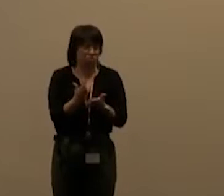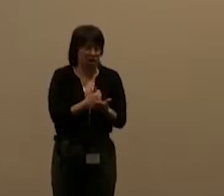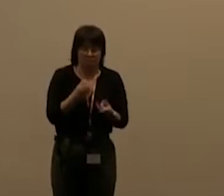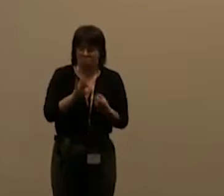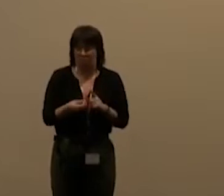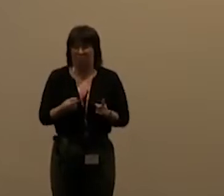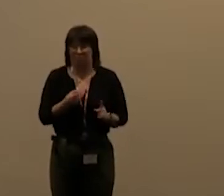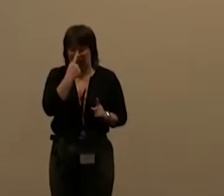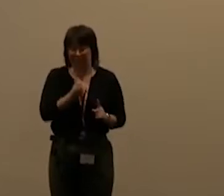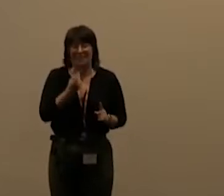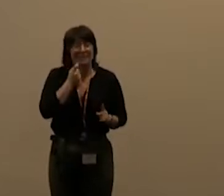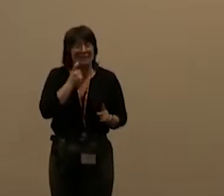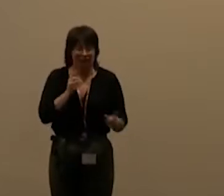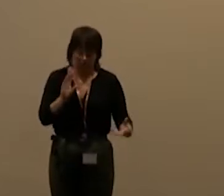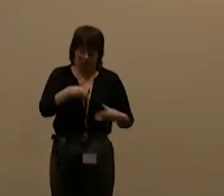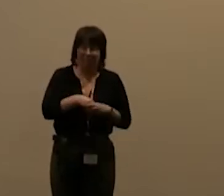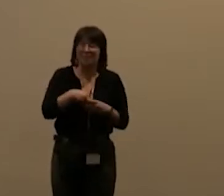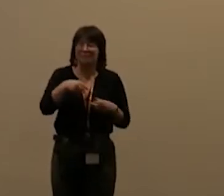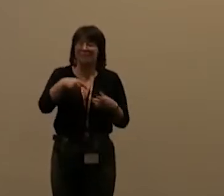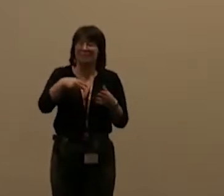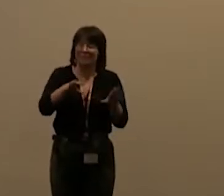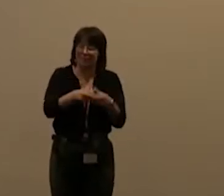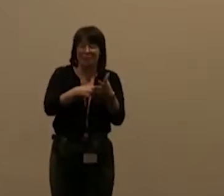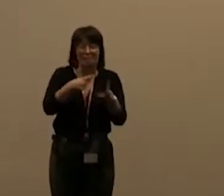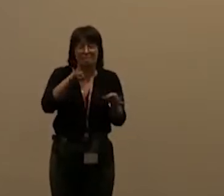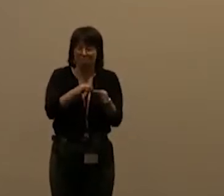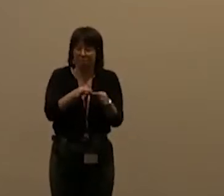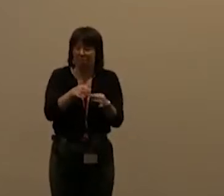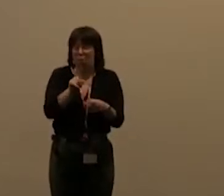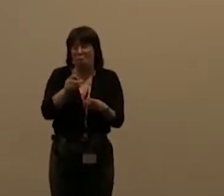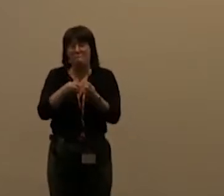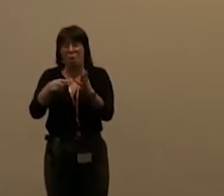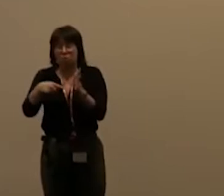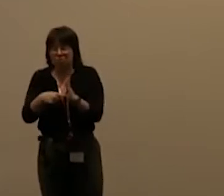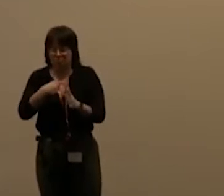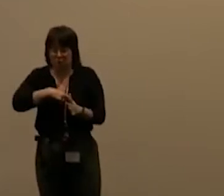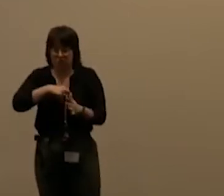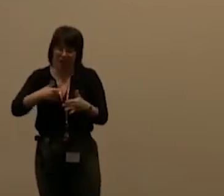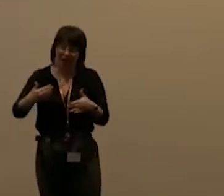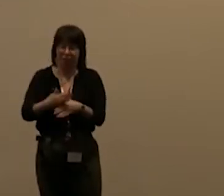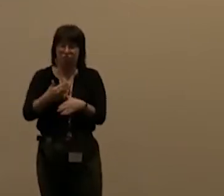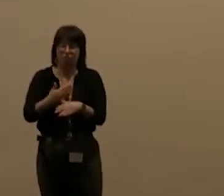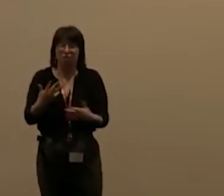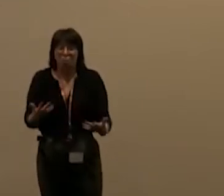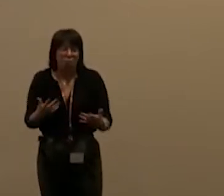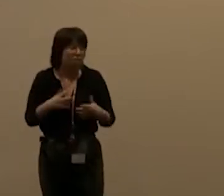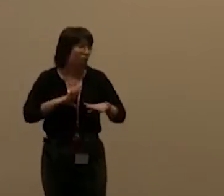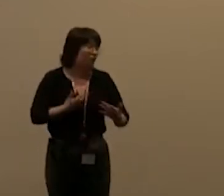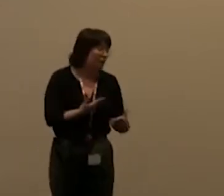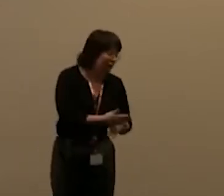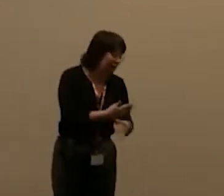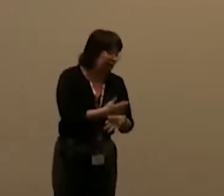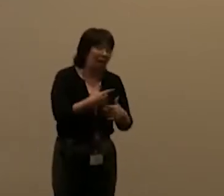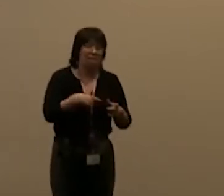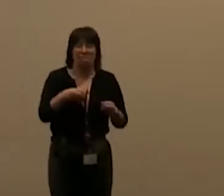part, that can easily be a Teams tab. Bot, whether it's a Power Virtual Agents bot or a Bot Framework bot, whatever it